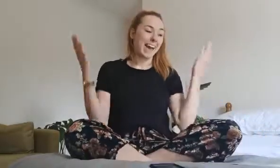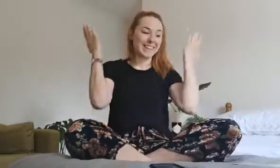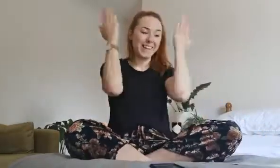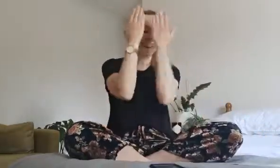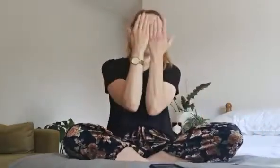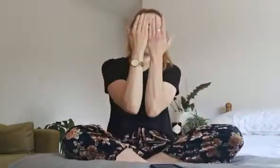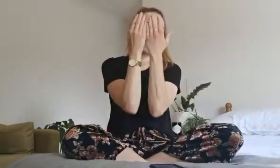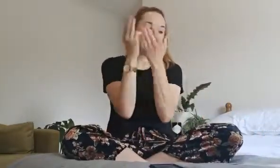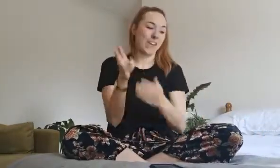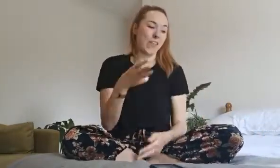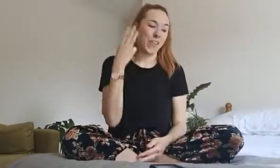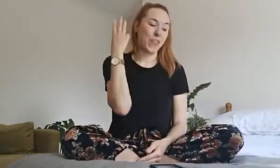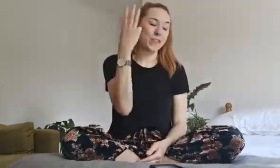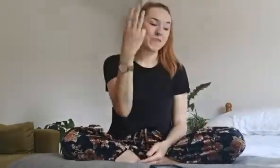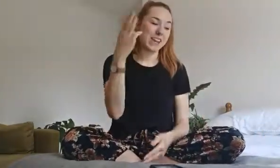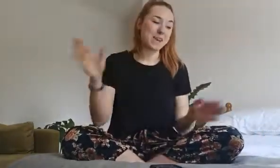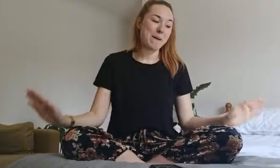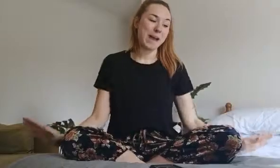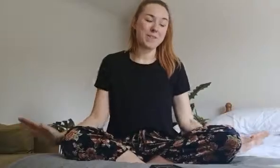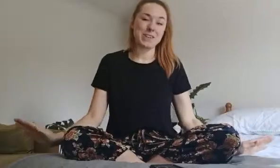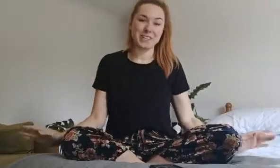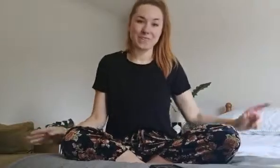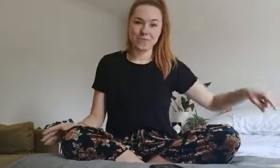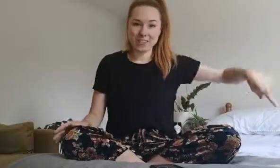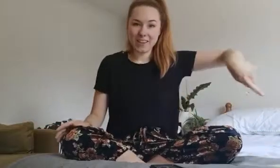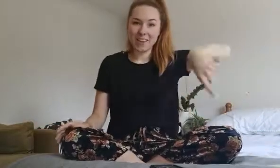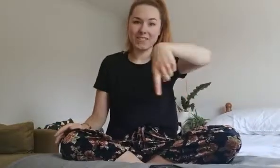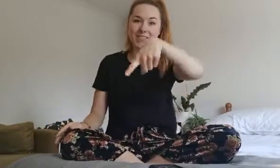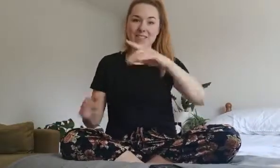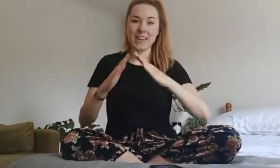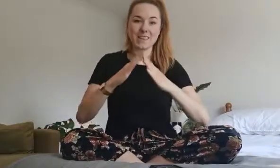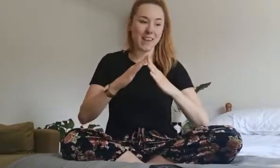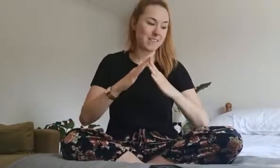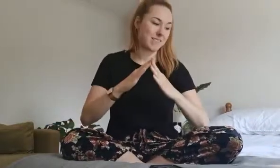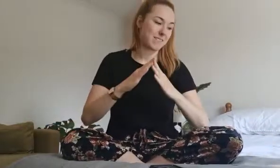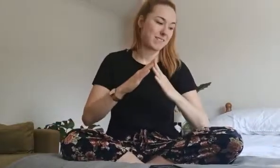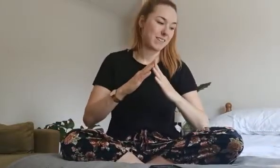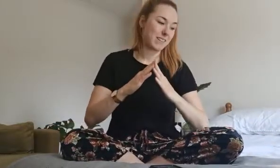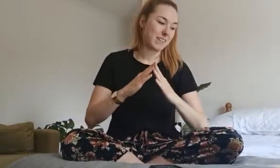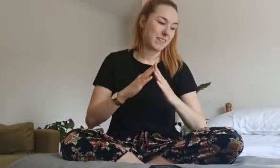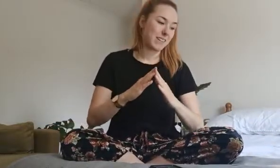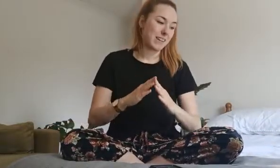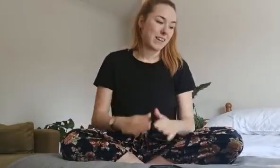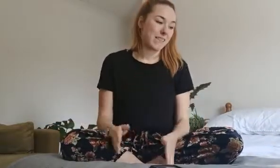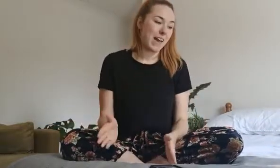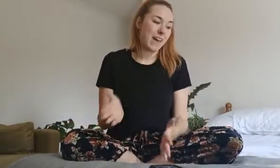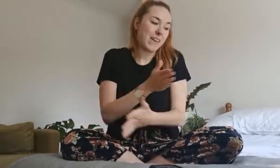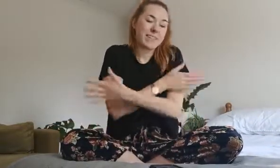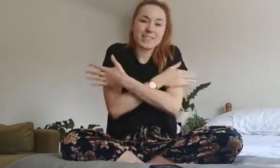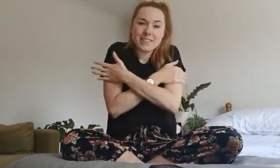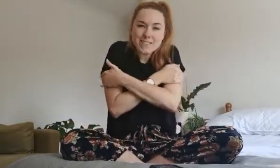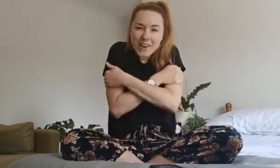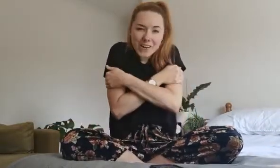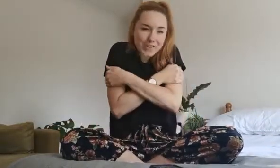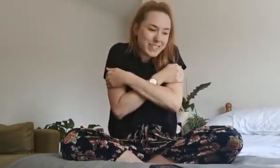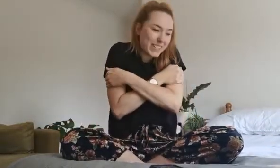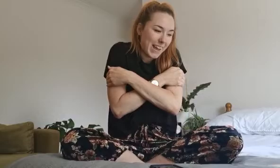At night, the three penguins returned to their nest. There they snuggled